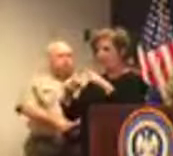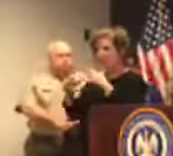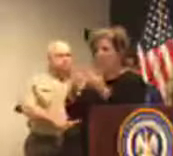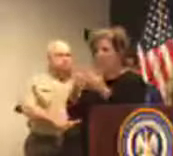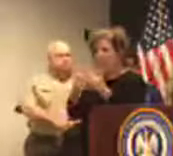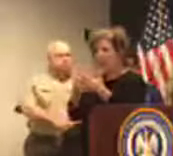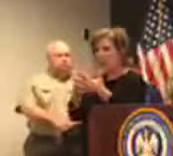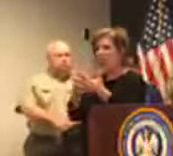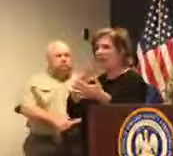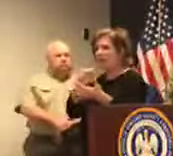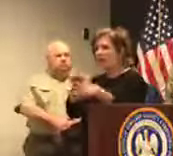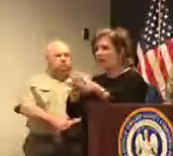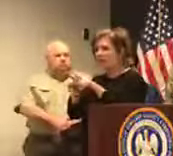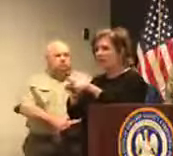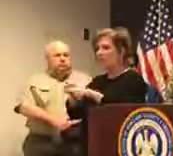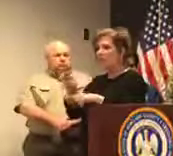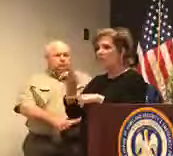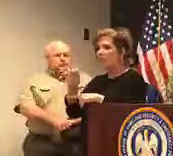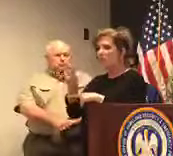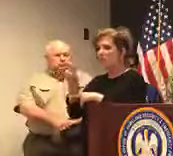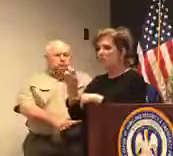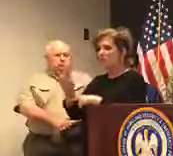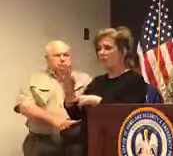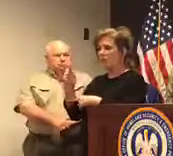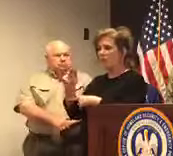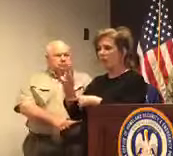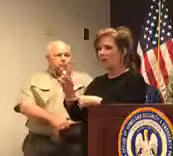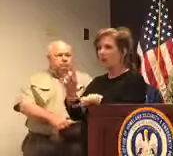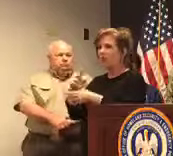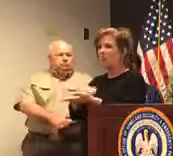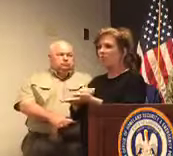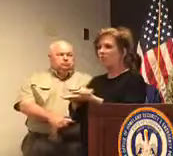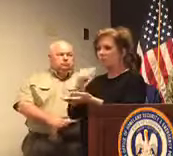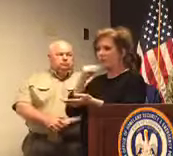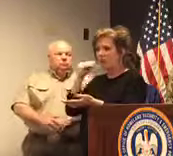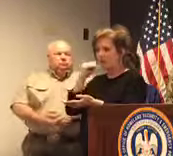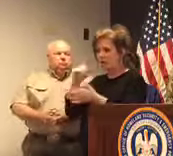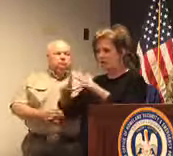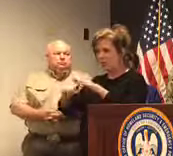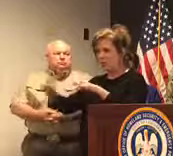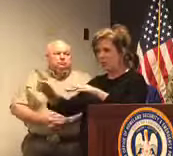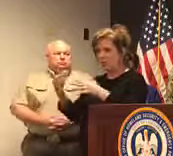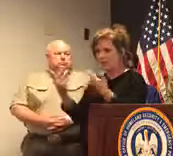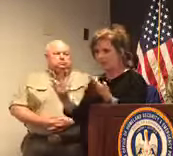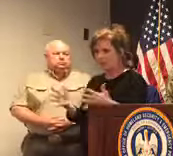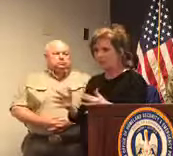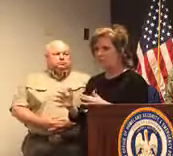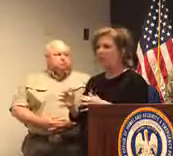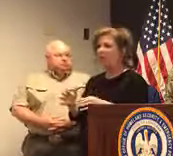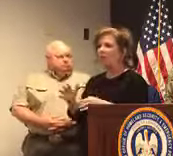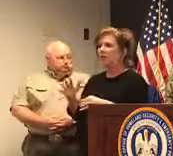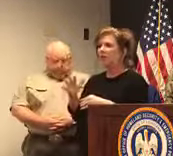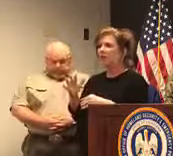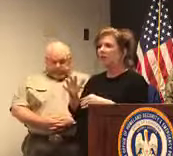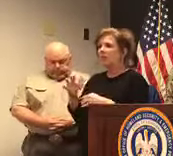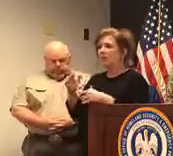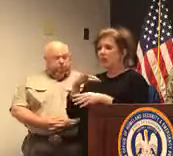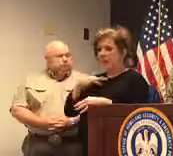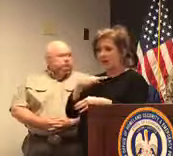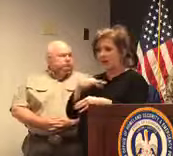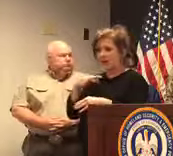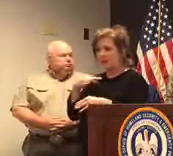the Riverbend Nursing Home evacuation is complete. In Tangipahoa Parish, there are voluntary evacuations possible